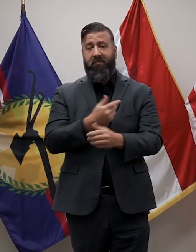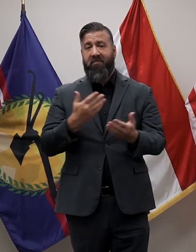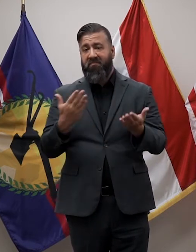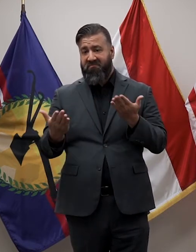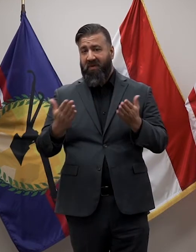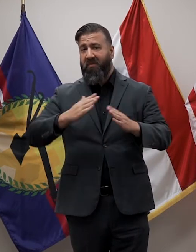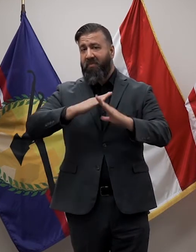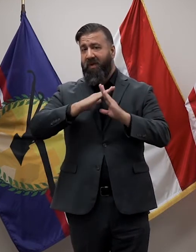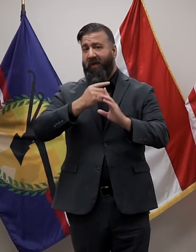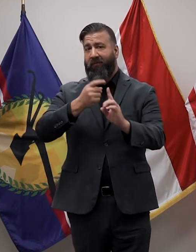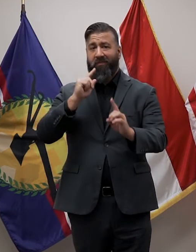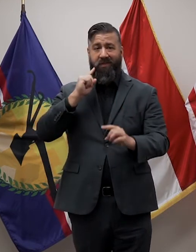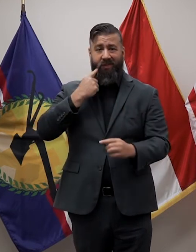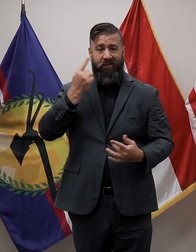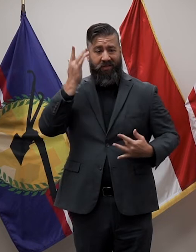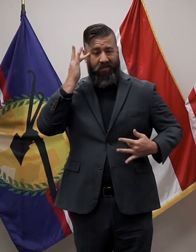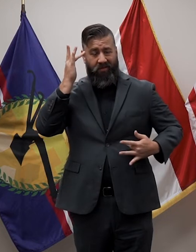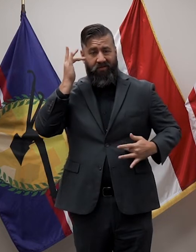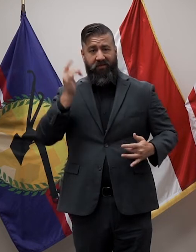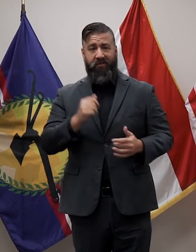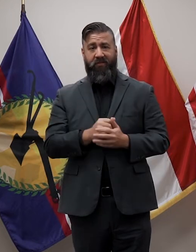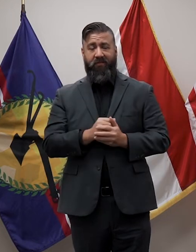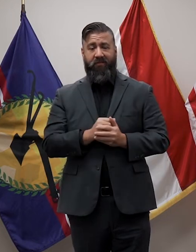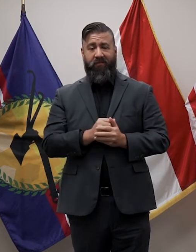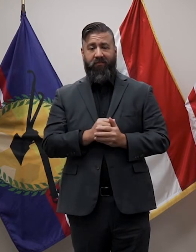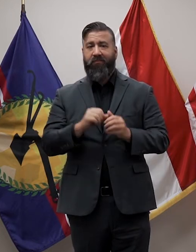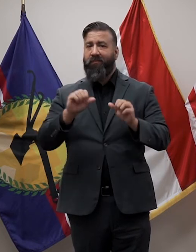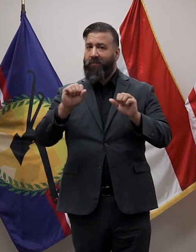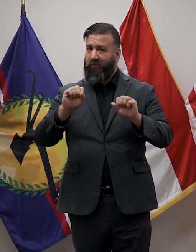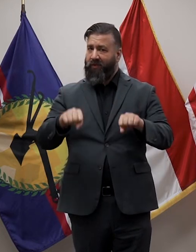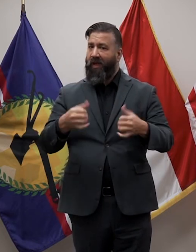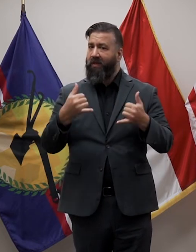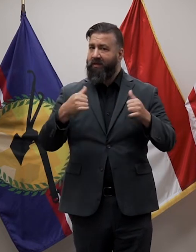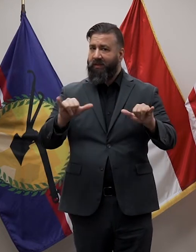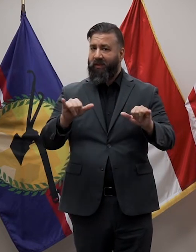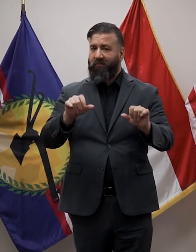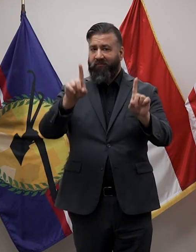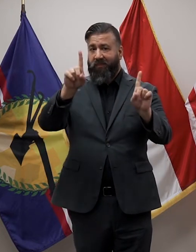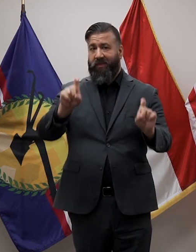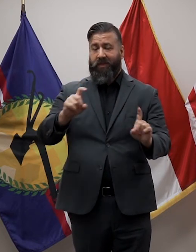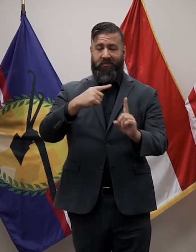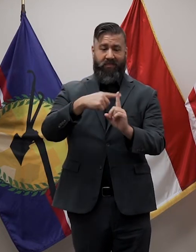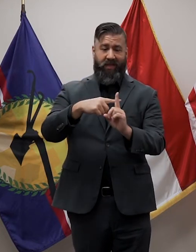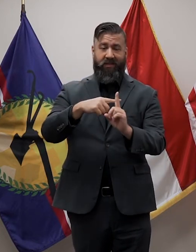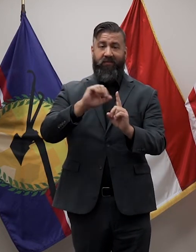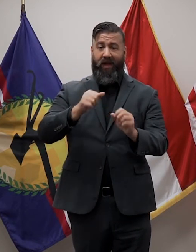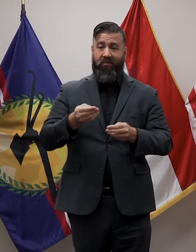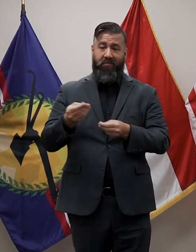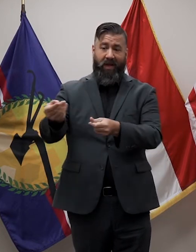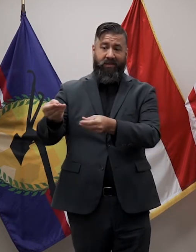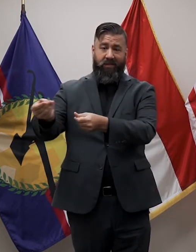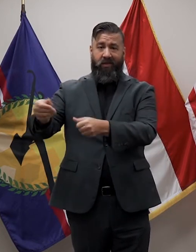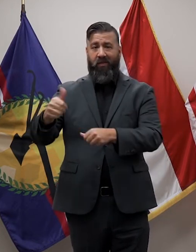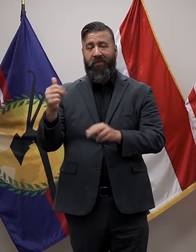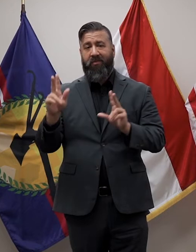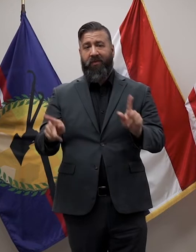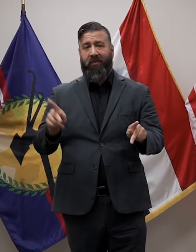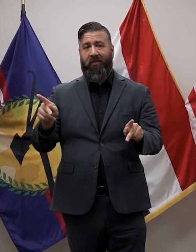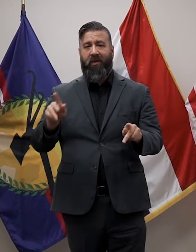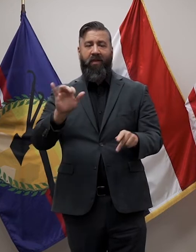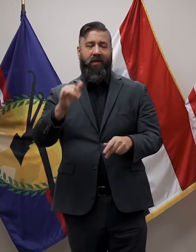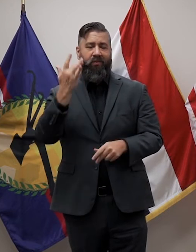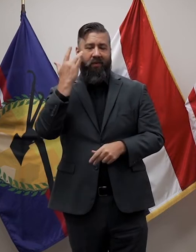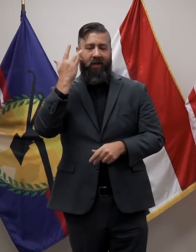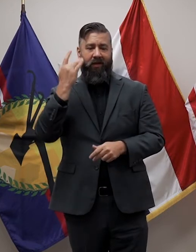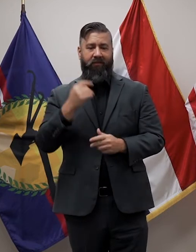be protected from serious illness, you can still test positive for COVID and pass it on to someone else. And that's